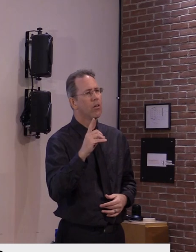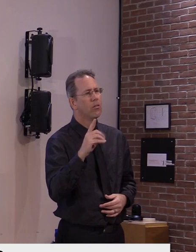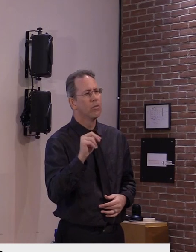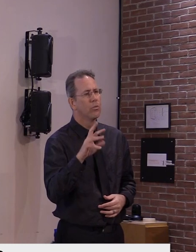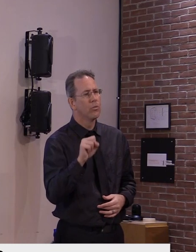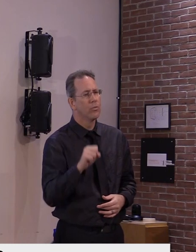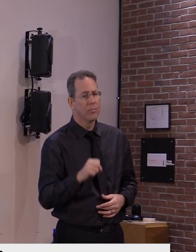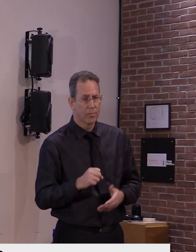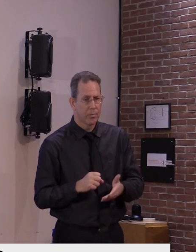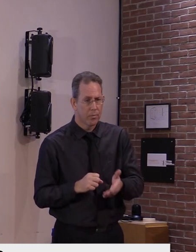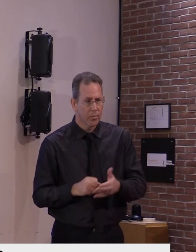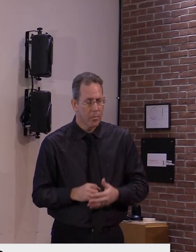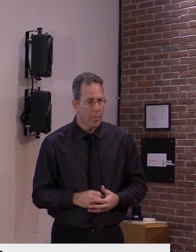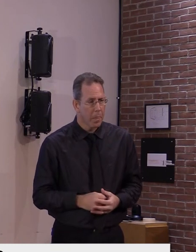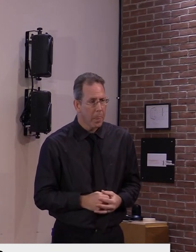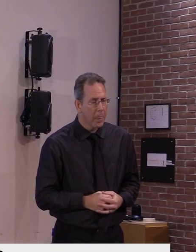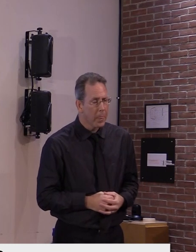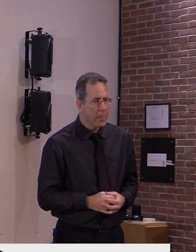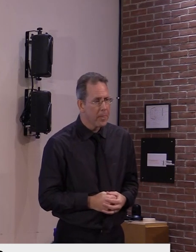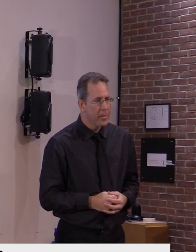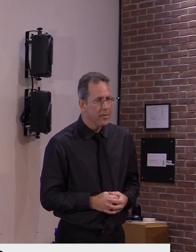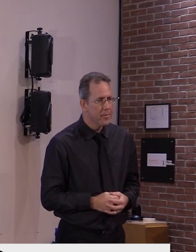Can you hear?